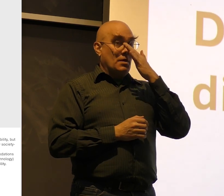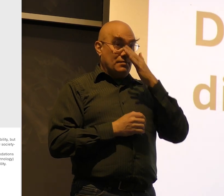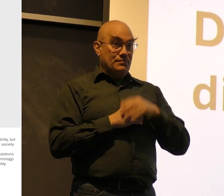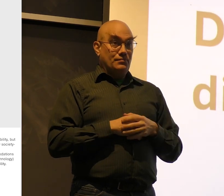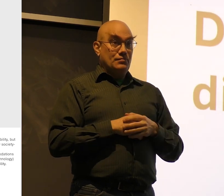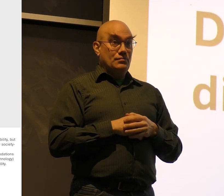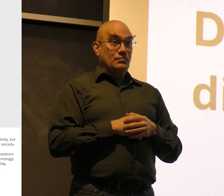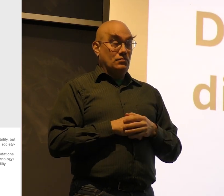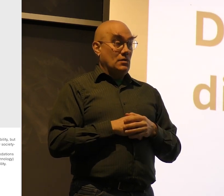critical for all of us.